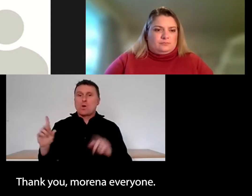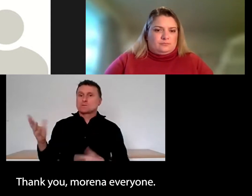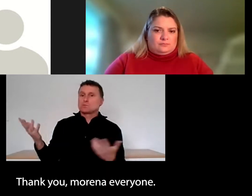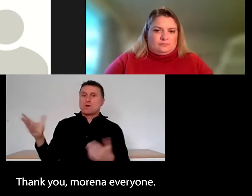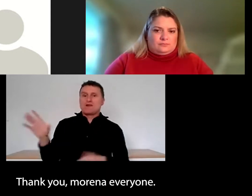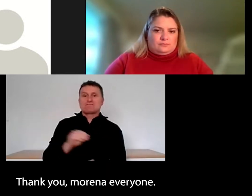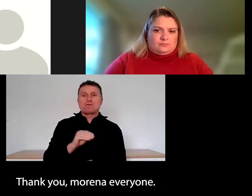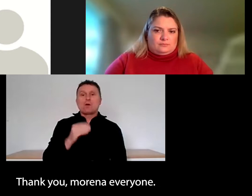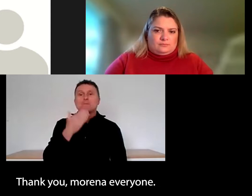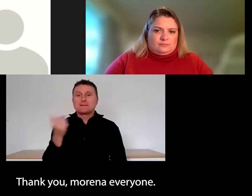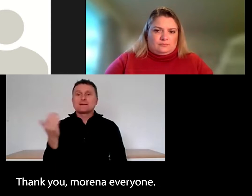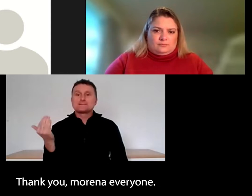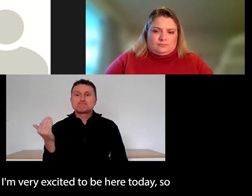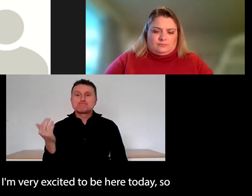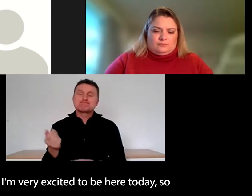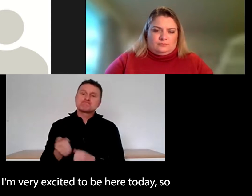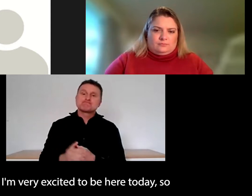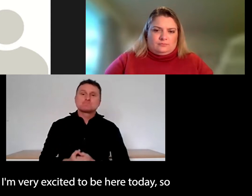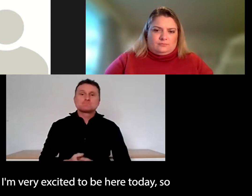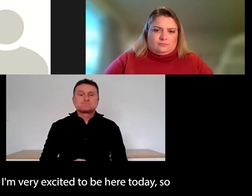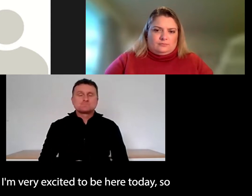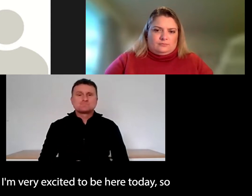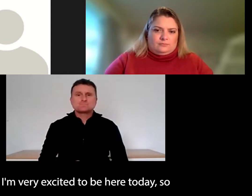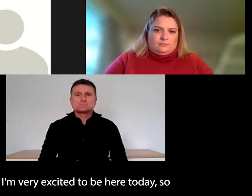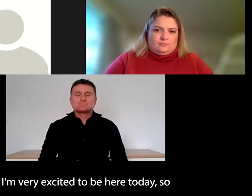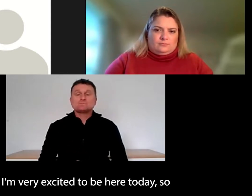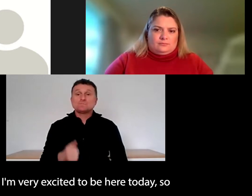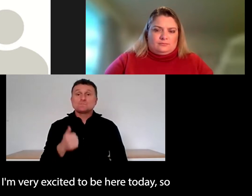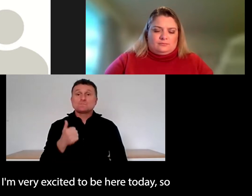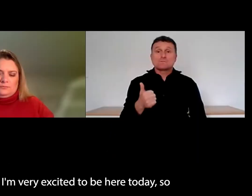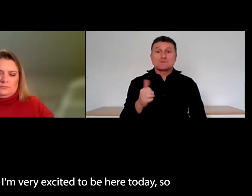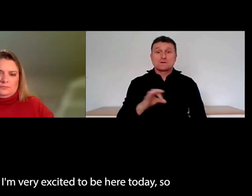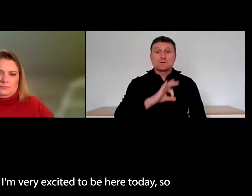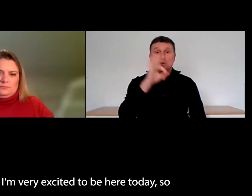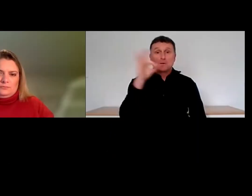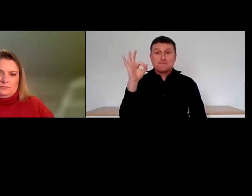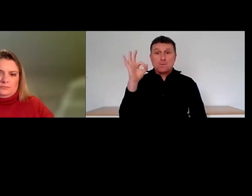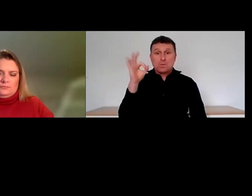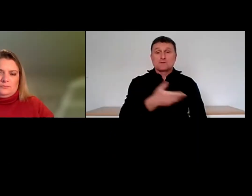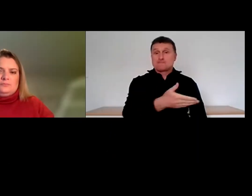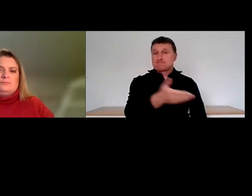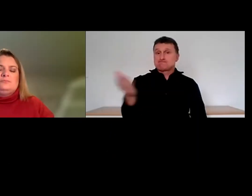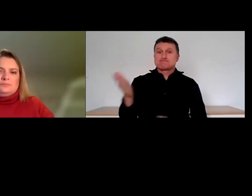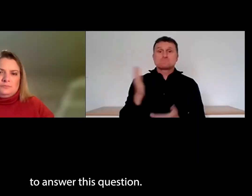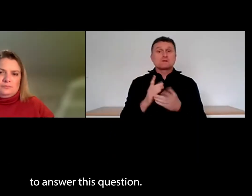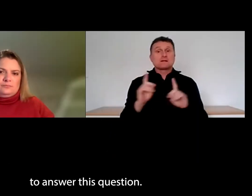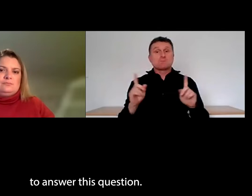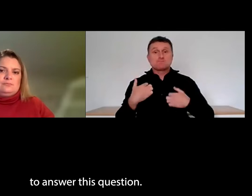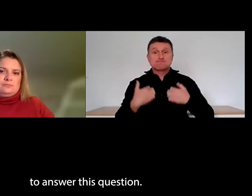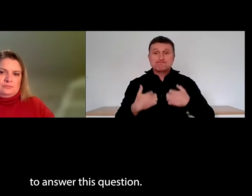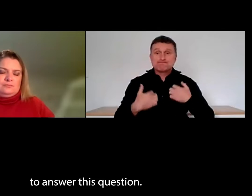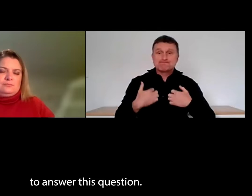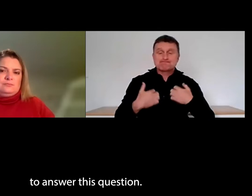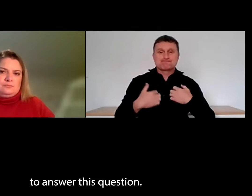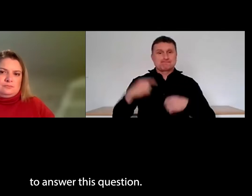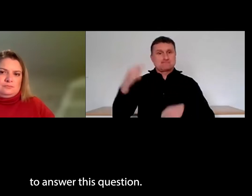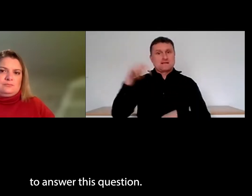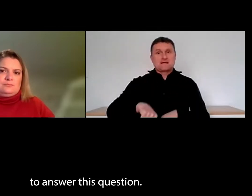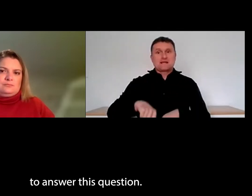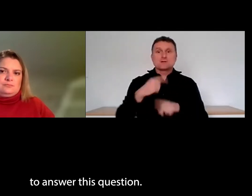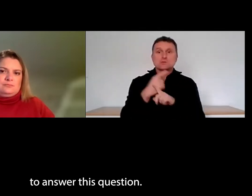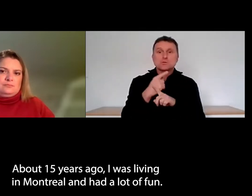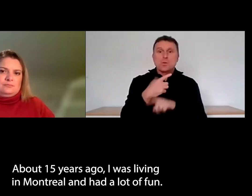Thank you, Morena, everyone. I'm very excited to be here today. So to answer this